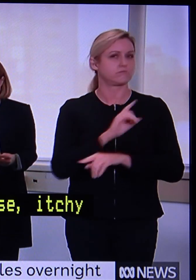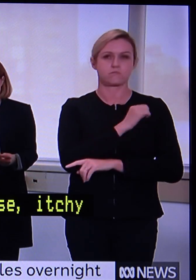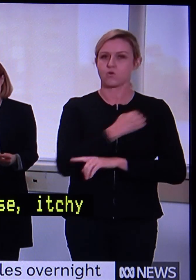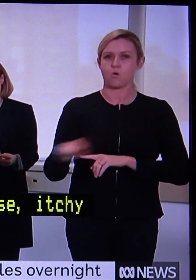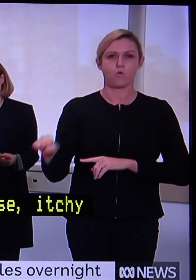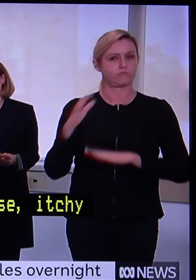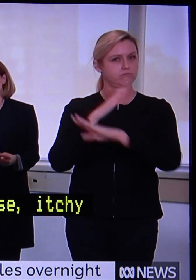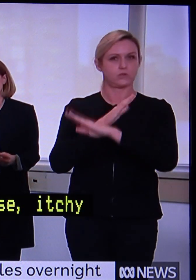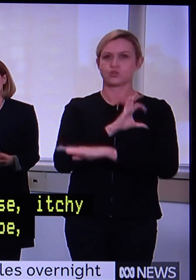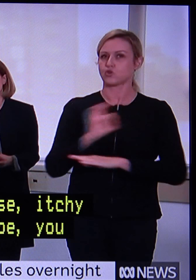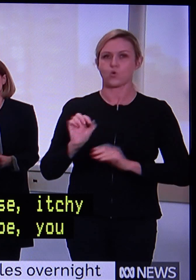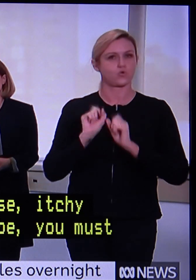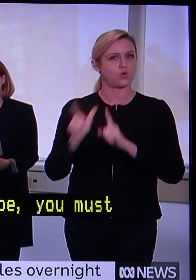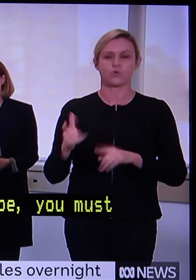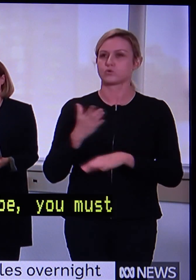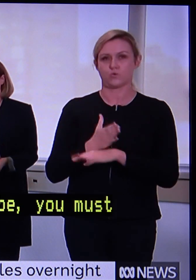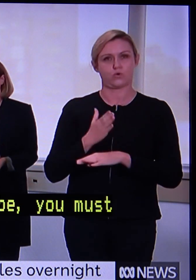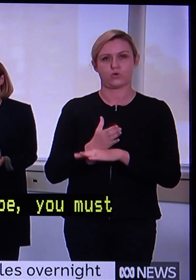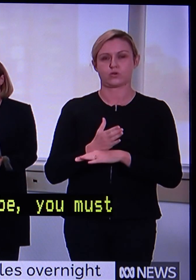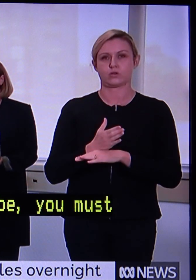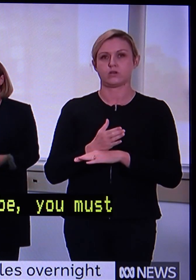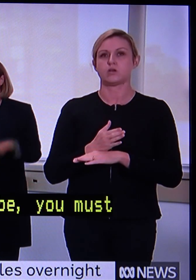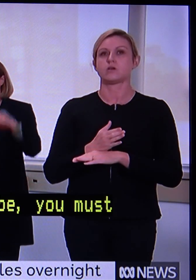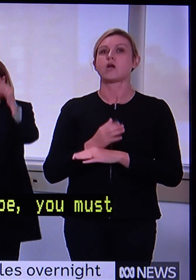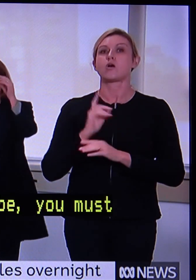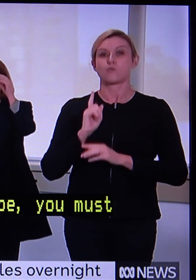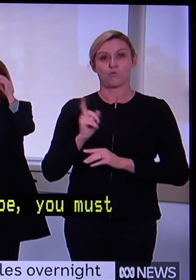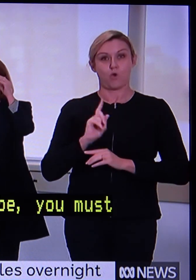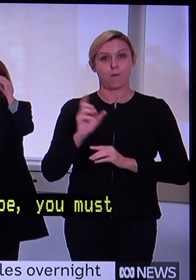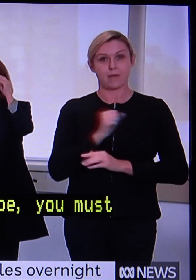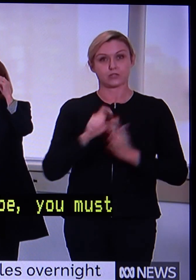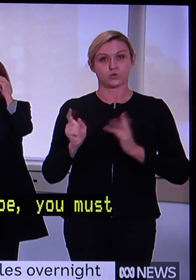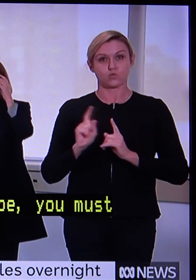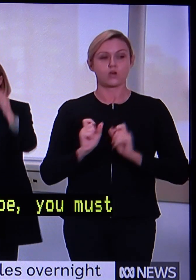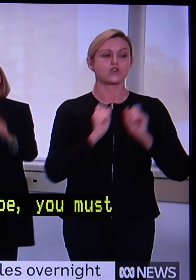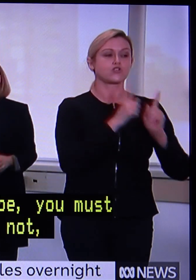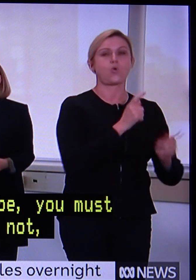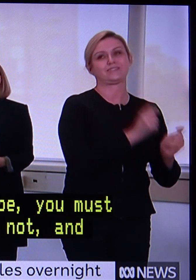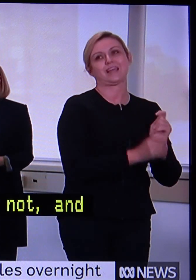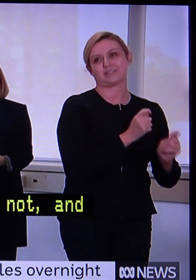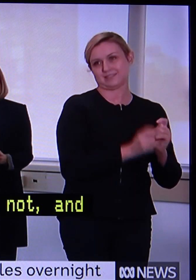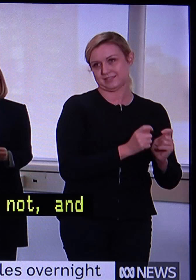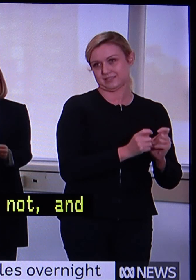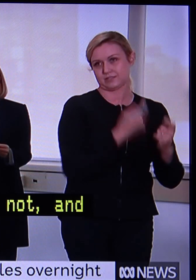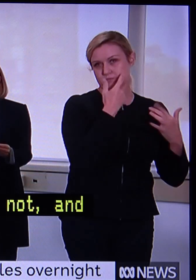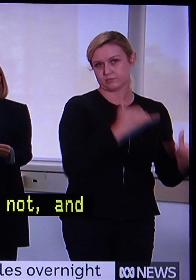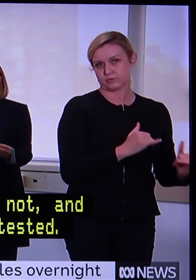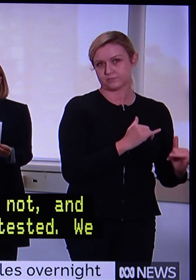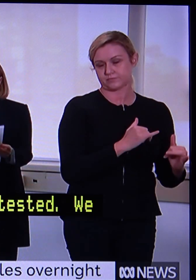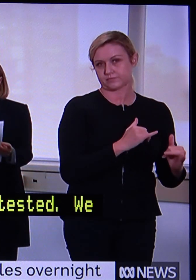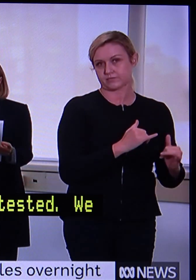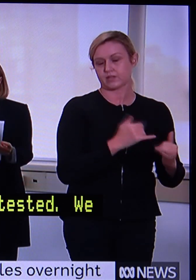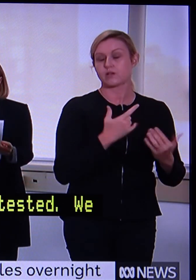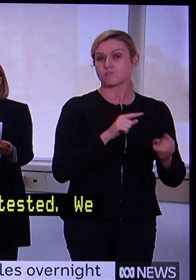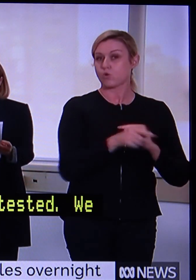must not. And you must actually go out and get tested. We've asked people to do that, and I have to say thank you to